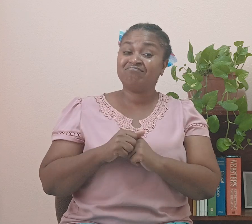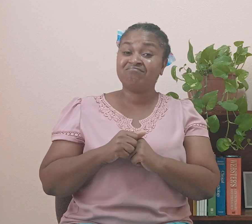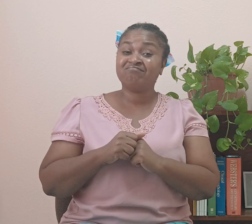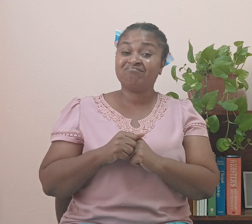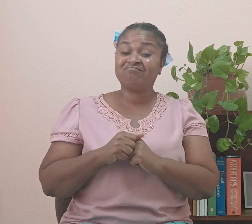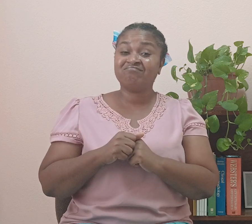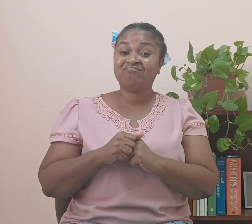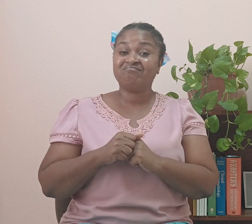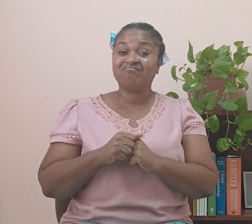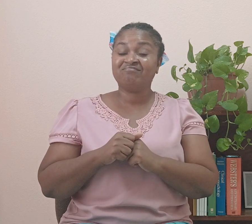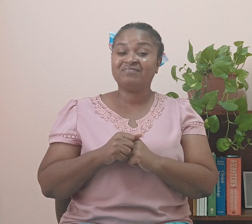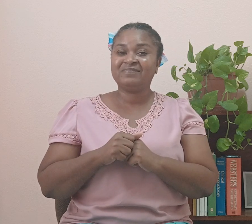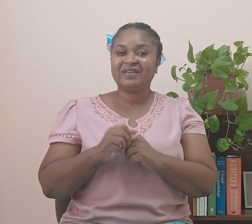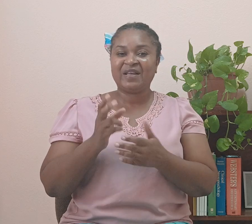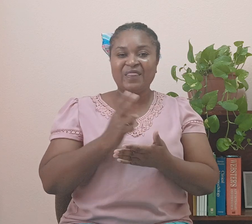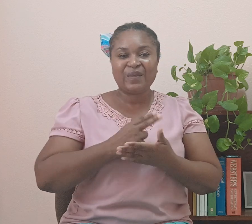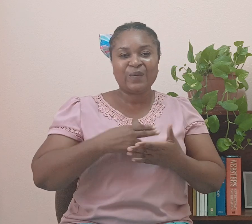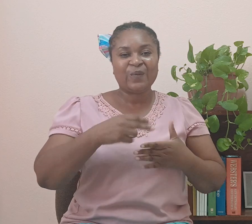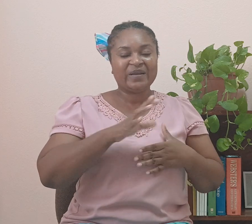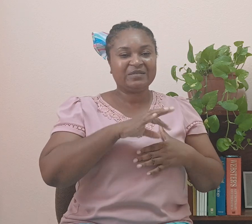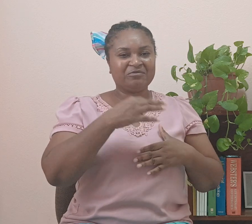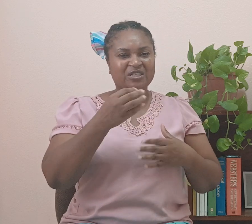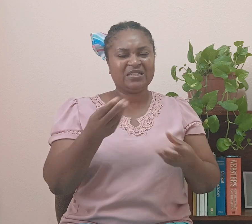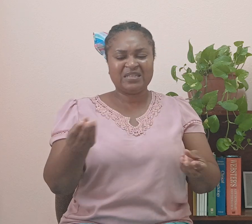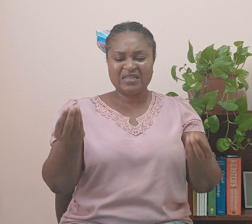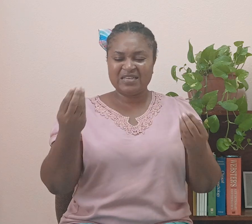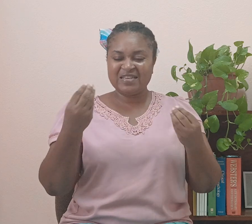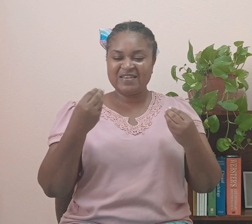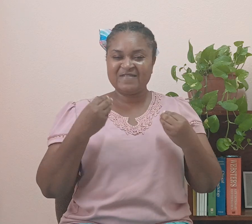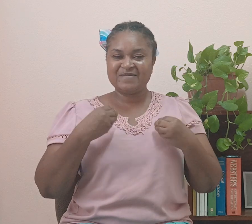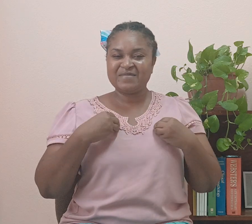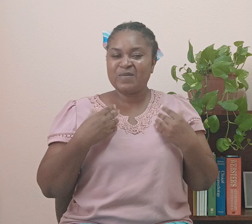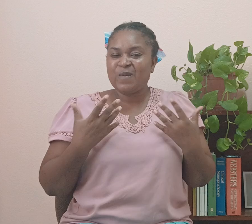The Holy Spirit has given me peace.